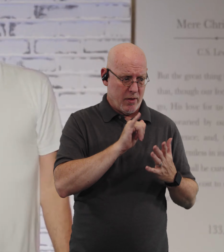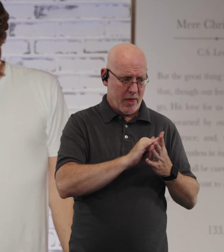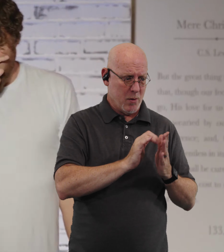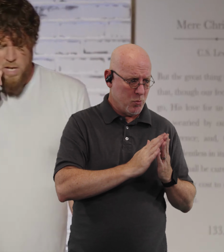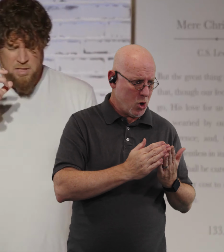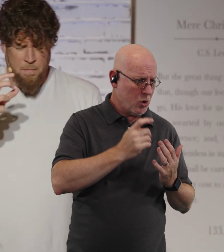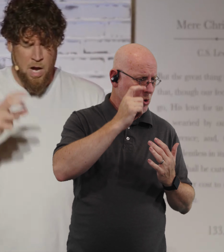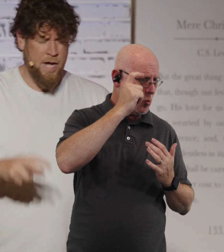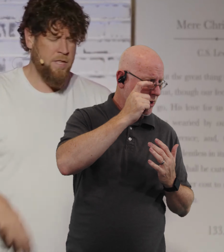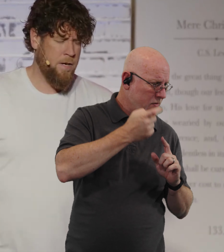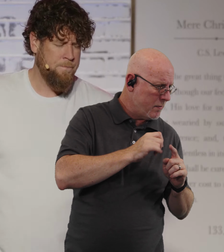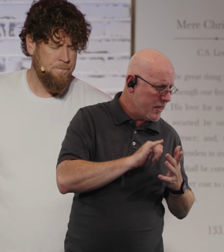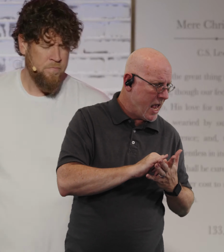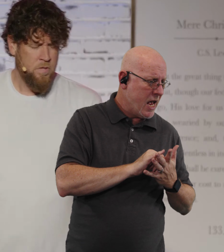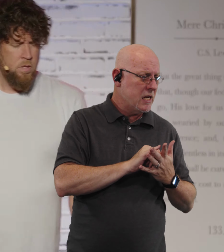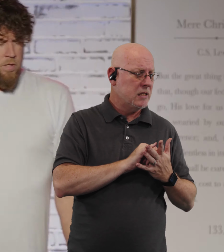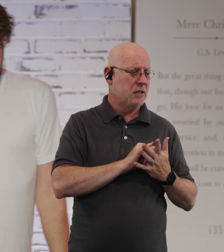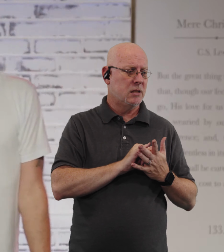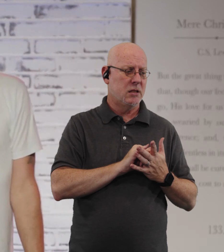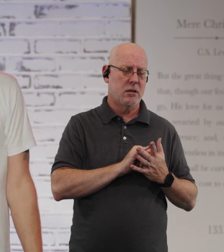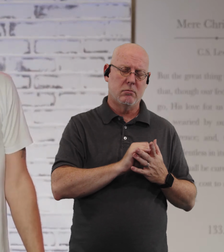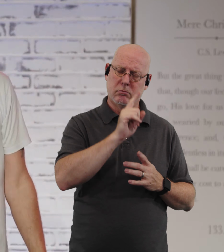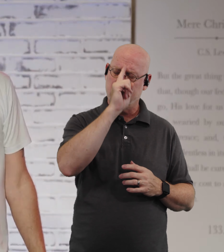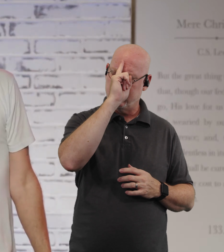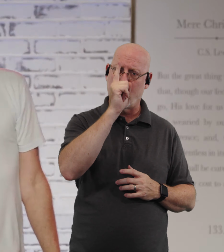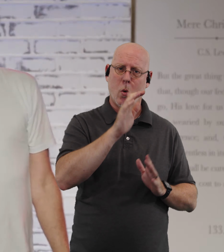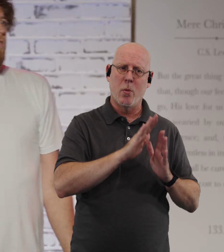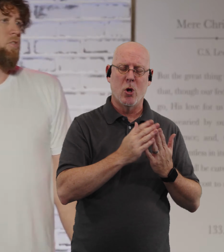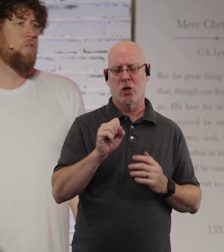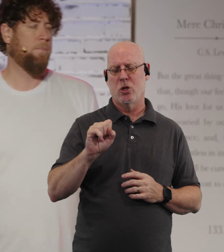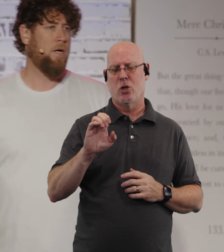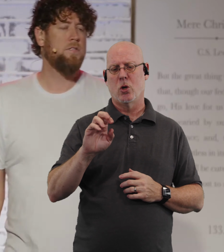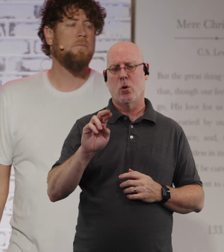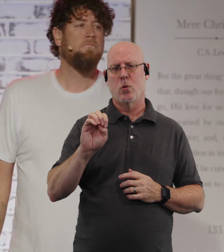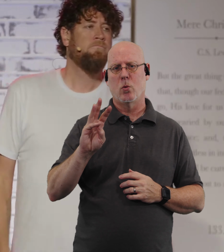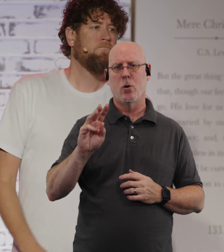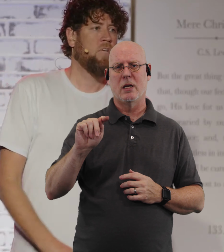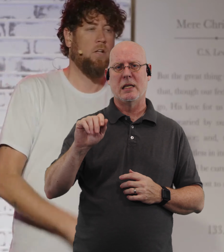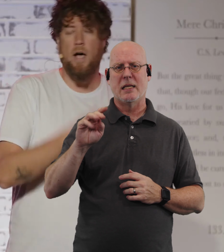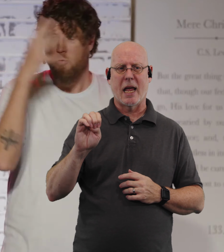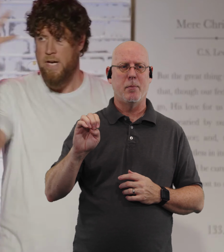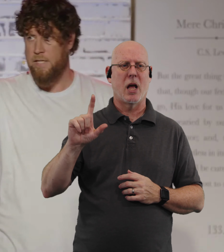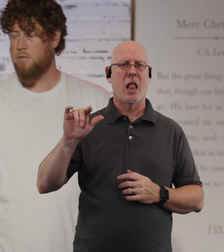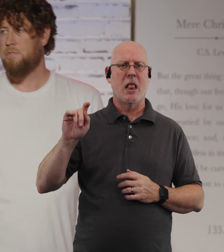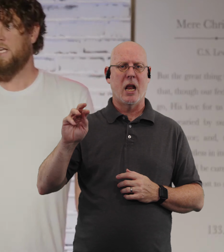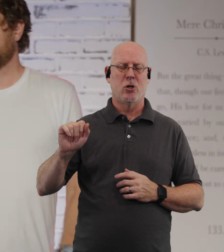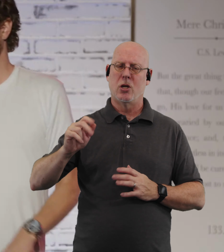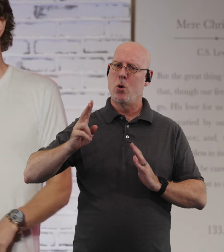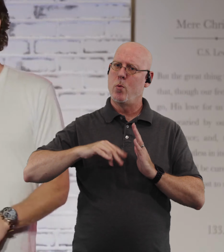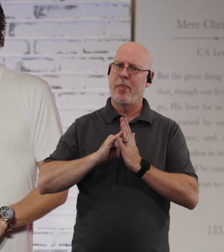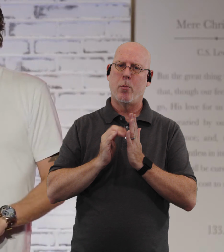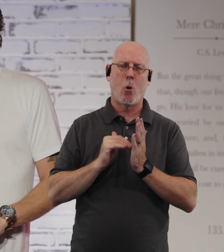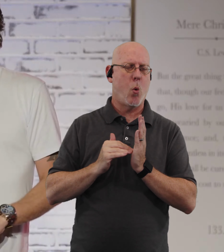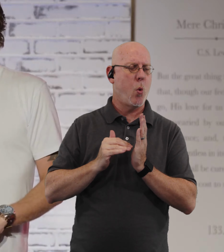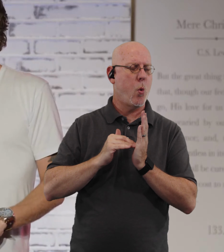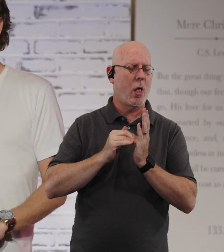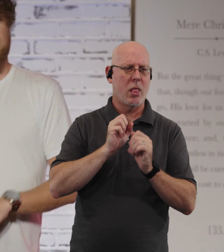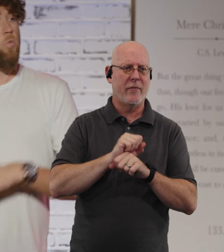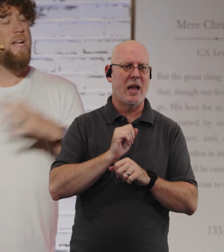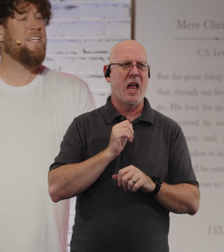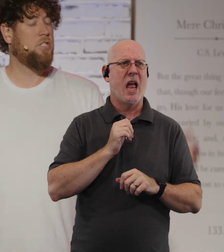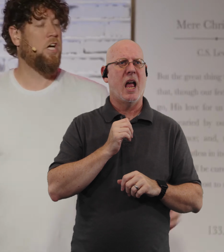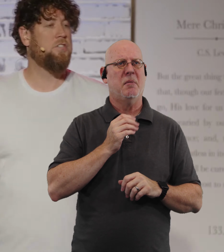them, the wisdom behind them, is just brilliant. One of those books is the Screwtape Letters. I love reading this from C.S. Lewis.